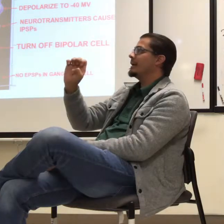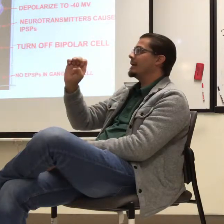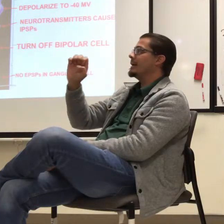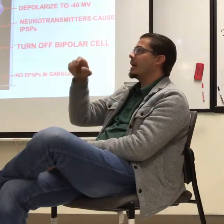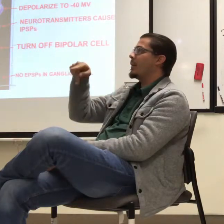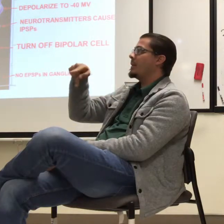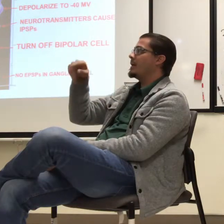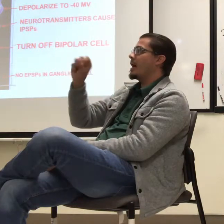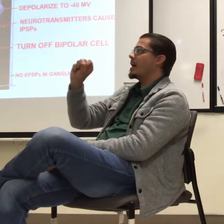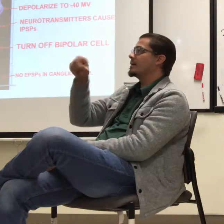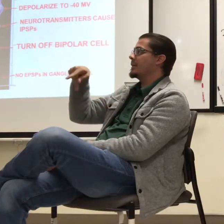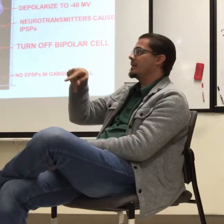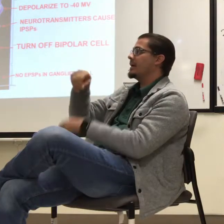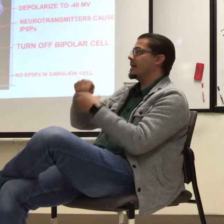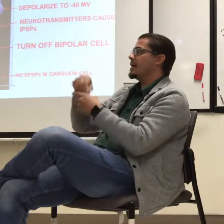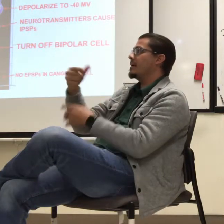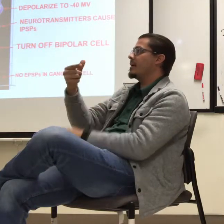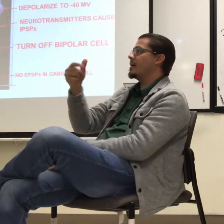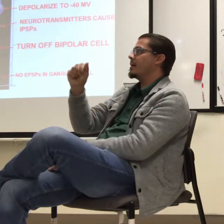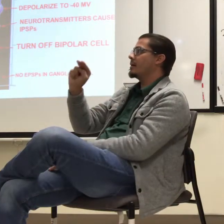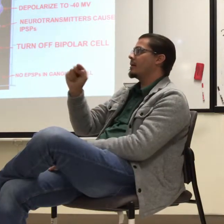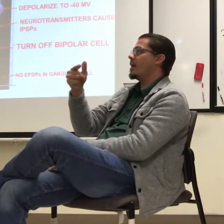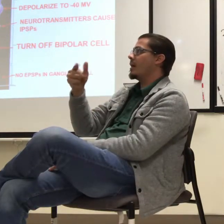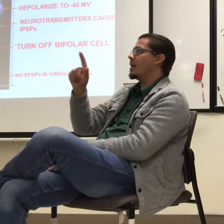EPSPs in ganglion cell.